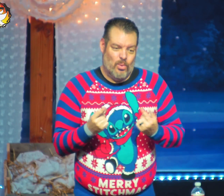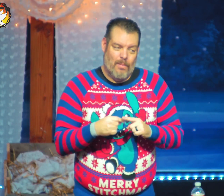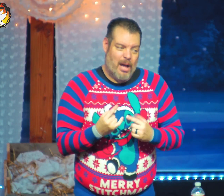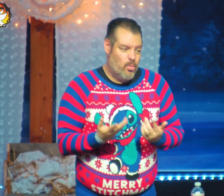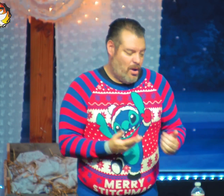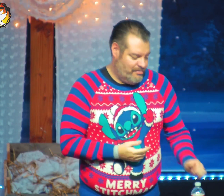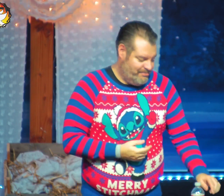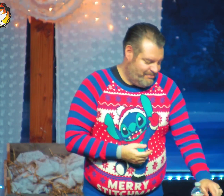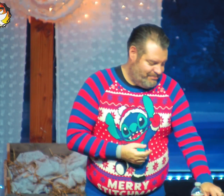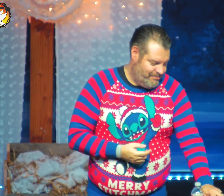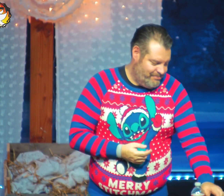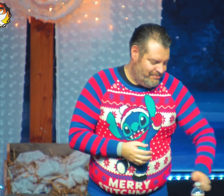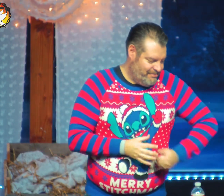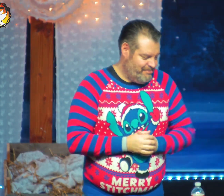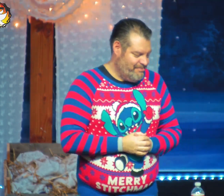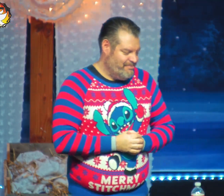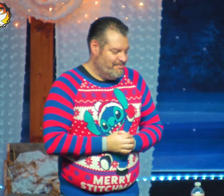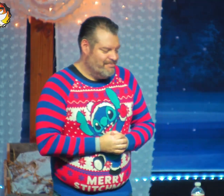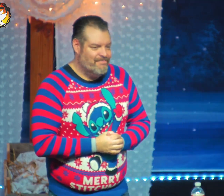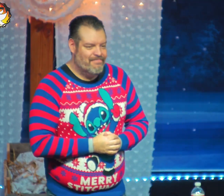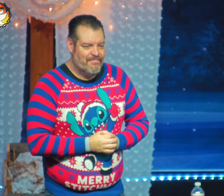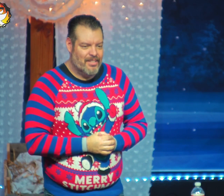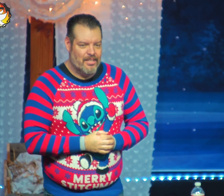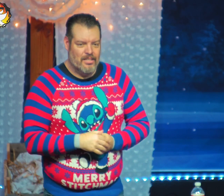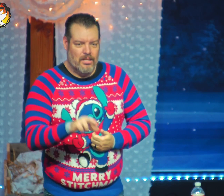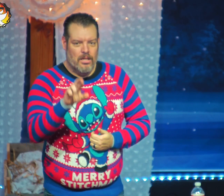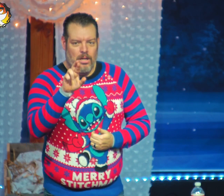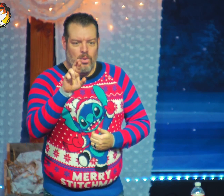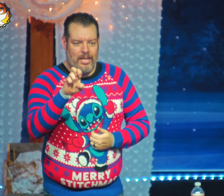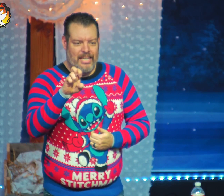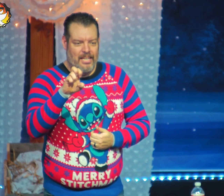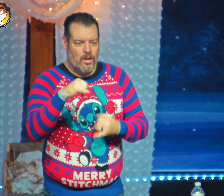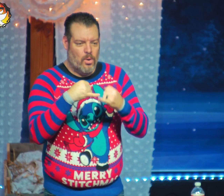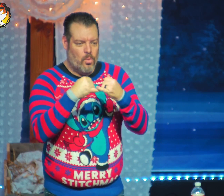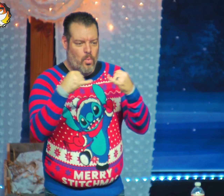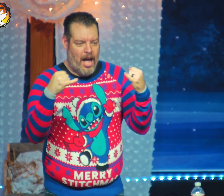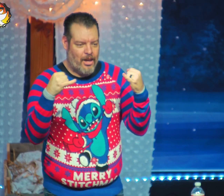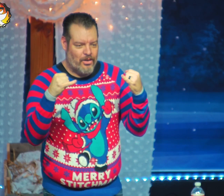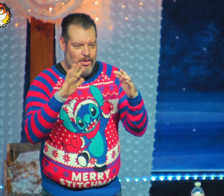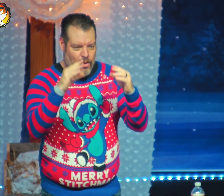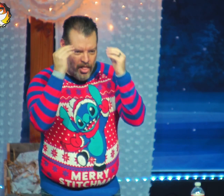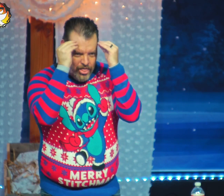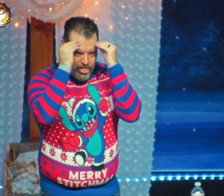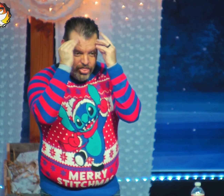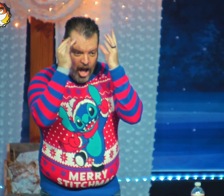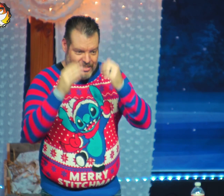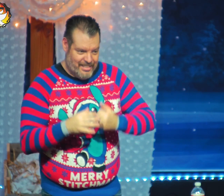them. Sometimes we have, you know, it's out of our hands and we can't do anything about it.